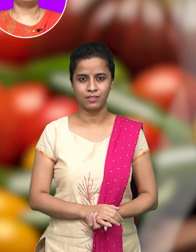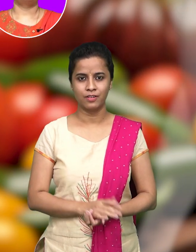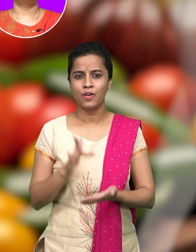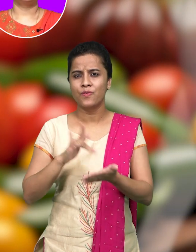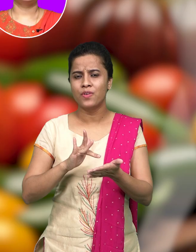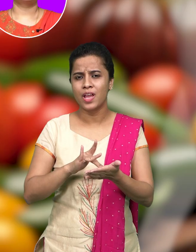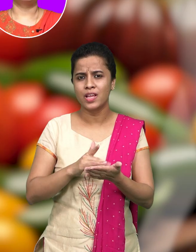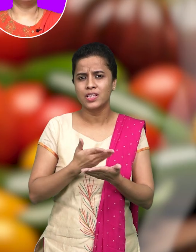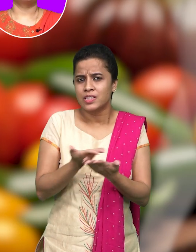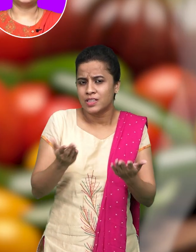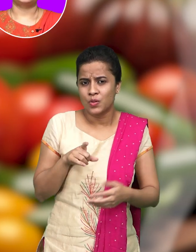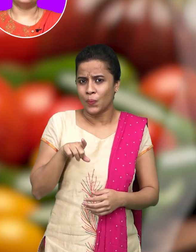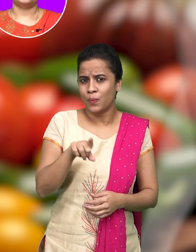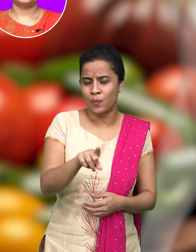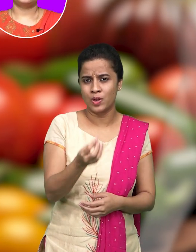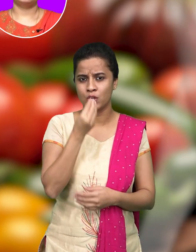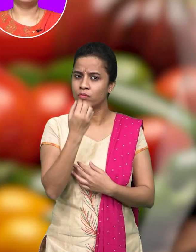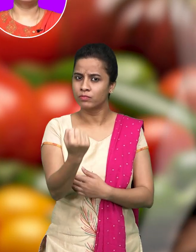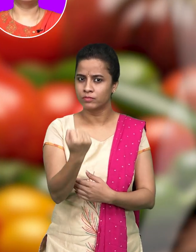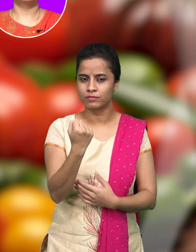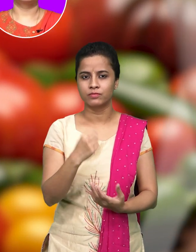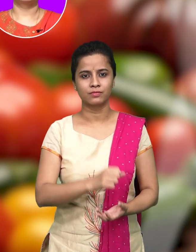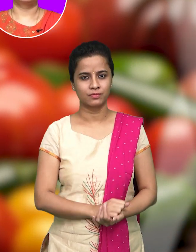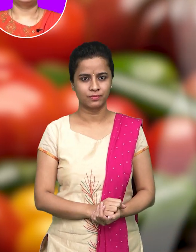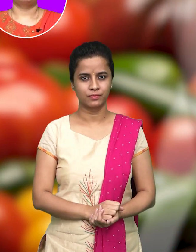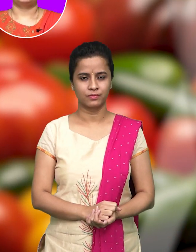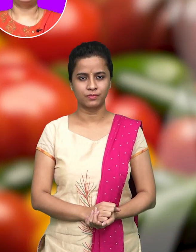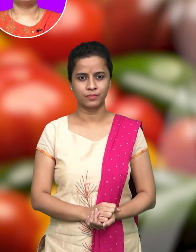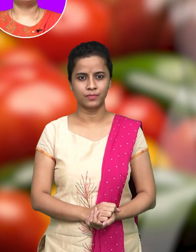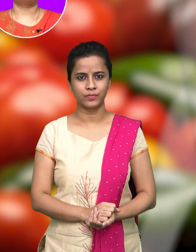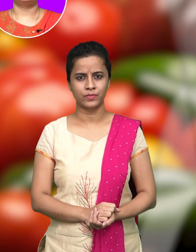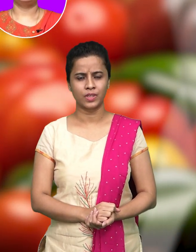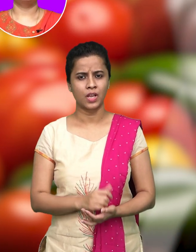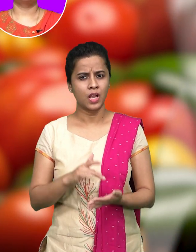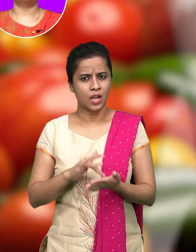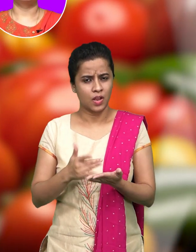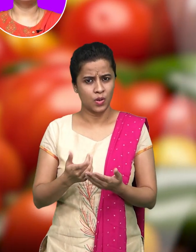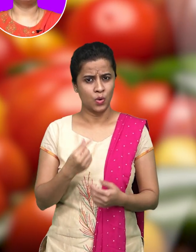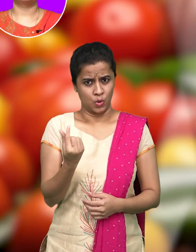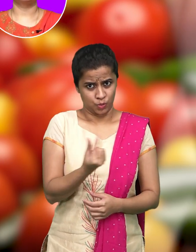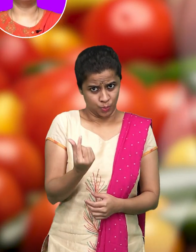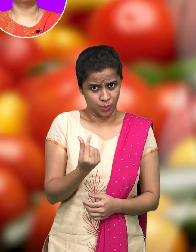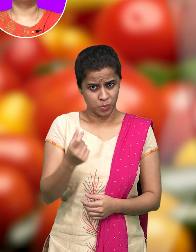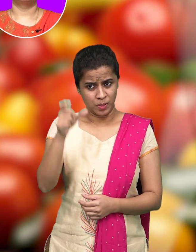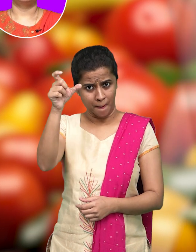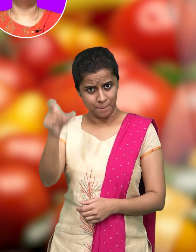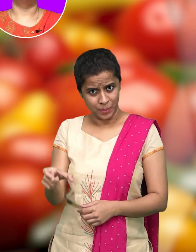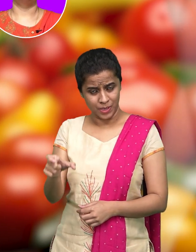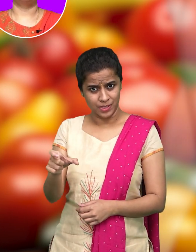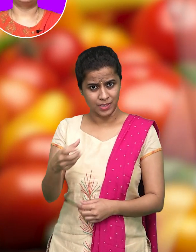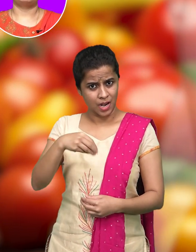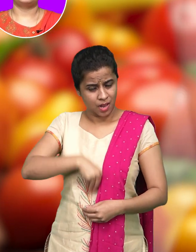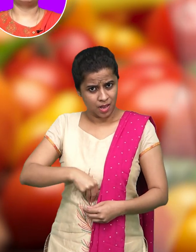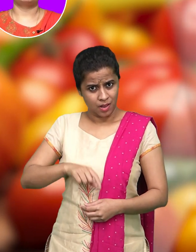From where would these worms get nutrition? Were they of any use to host persons in